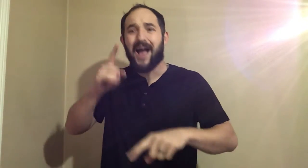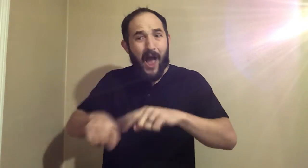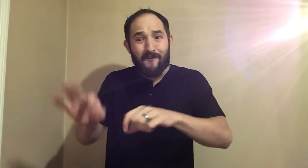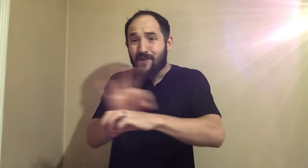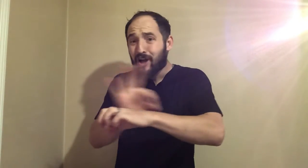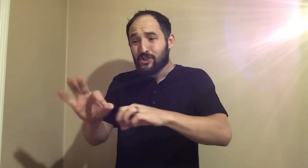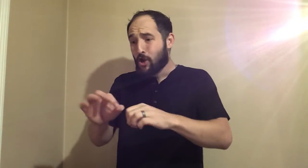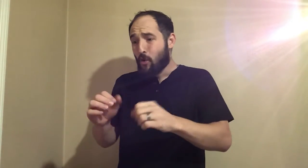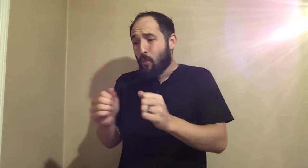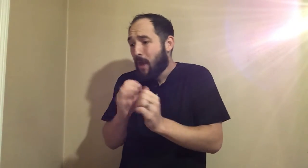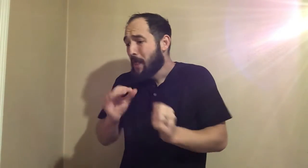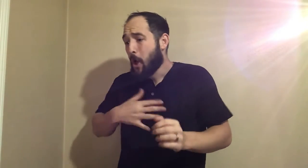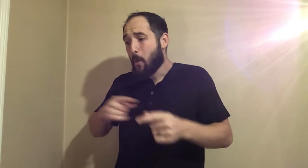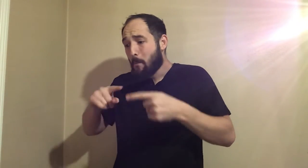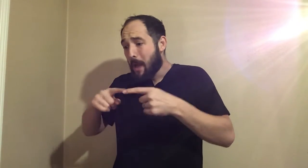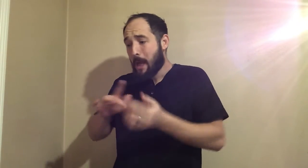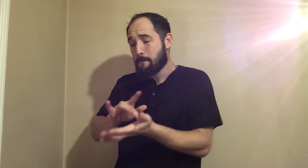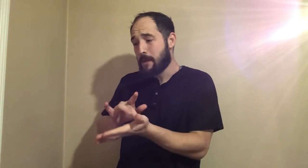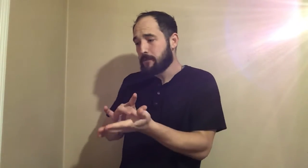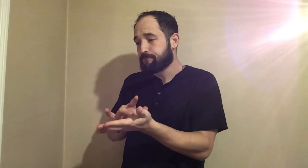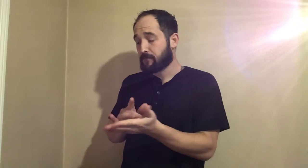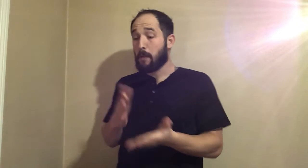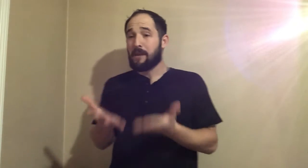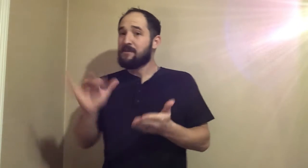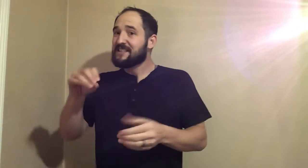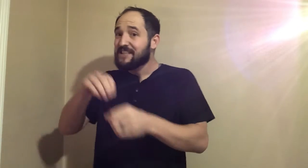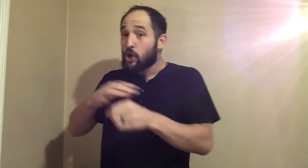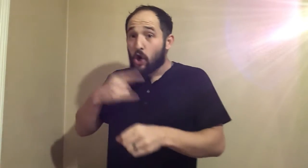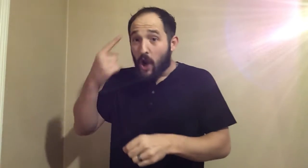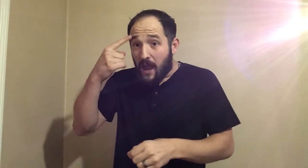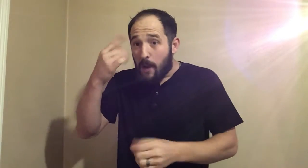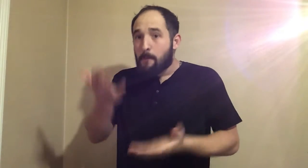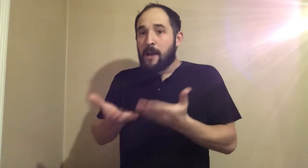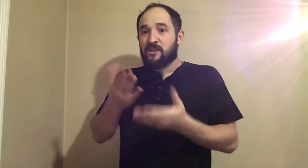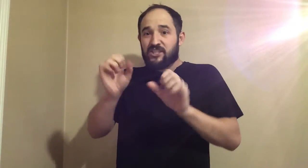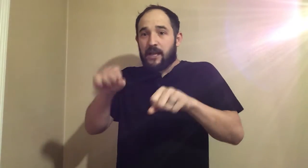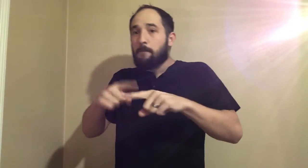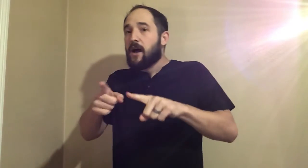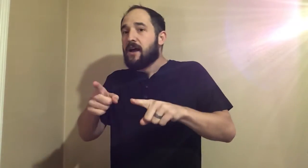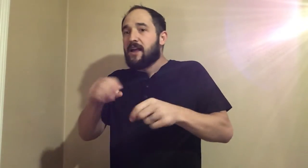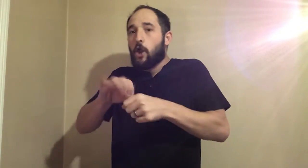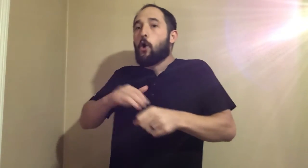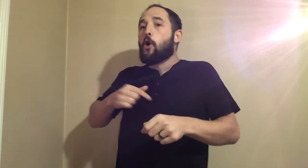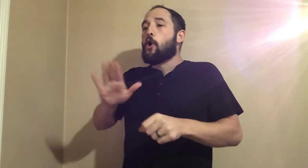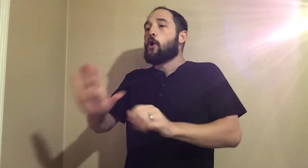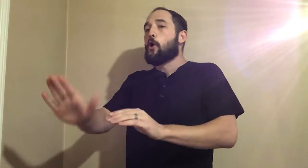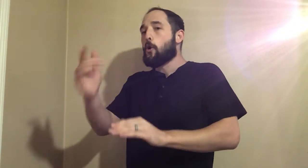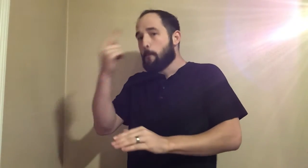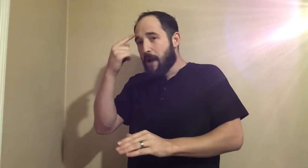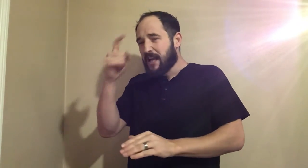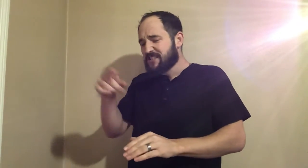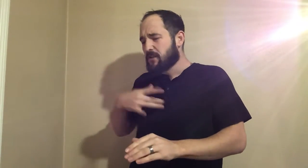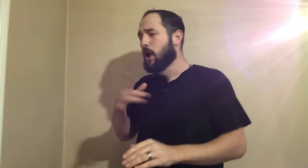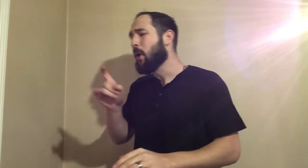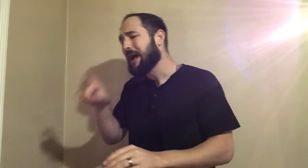Perhaps it's psychological, that she feels like she needs it because she's